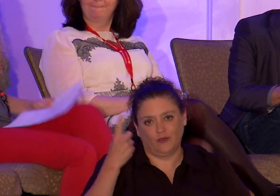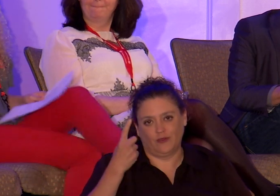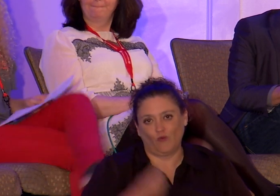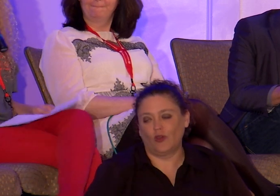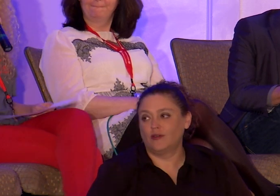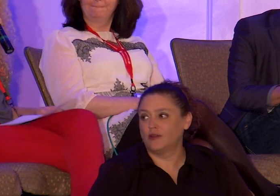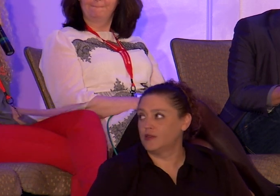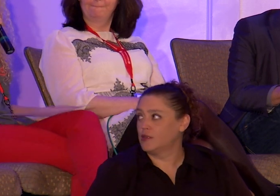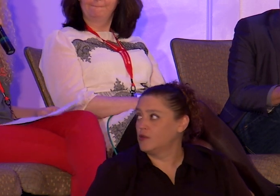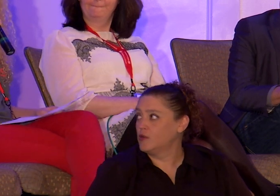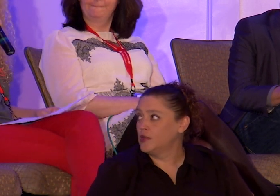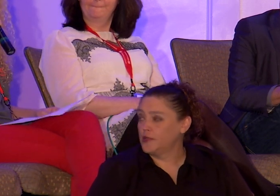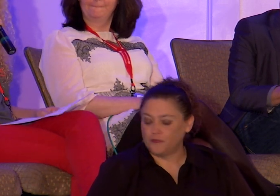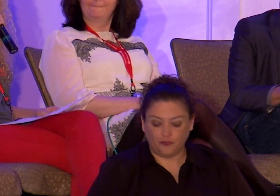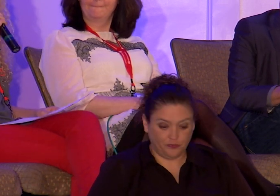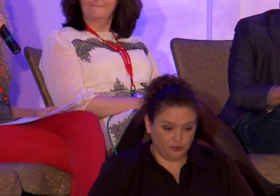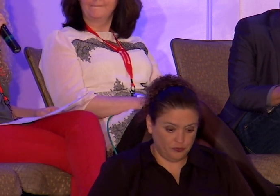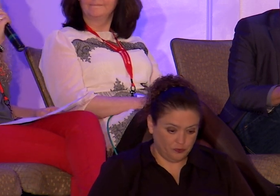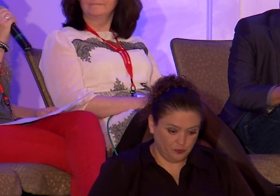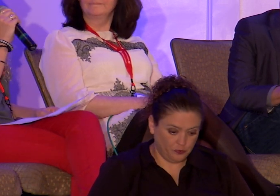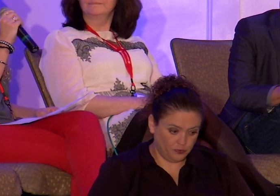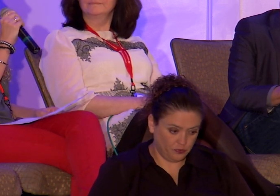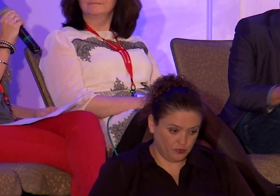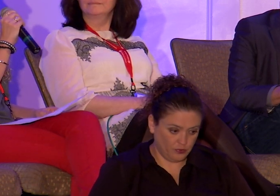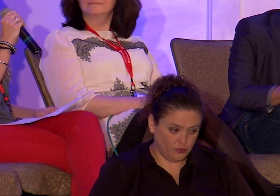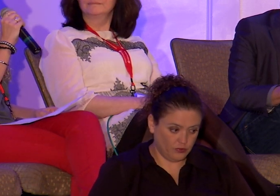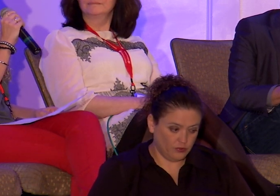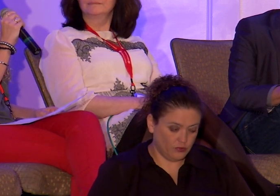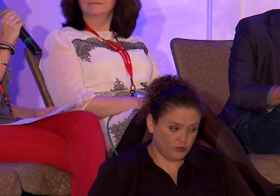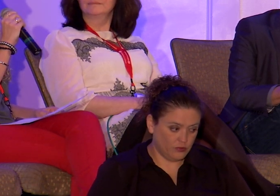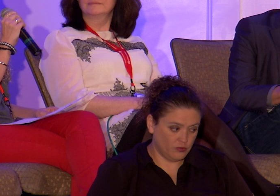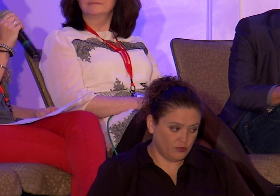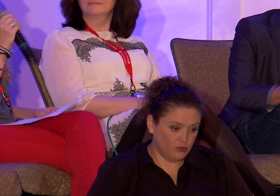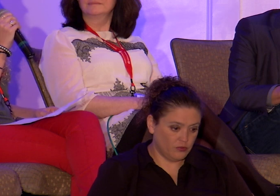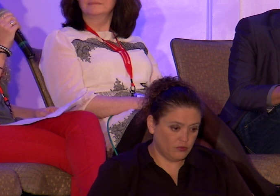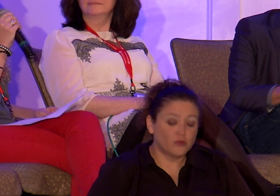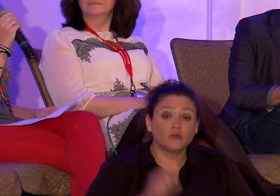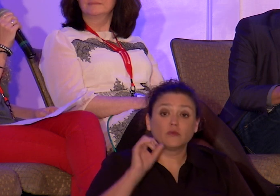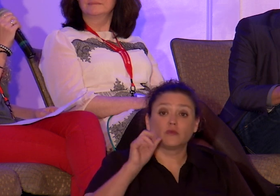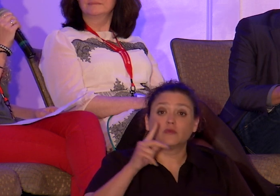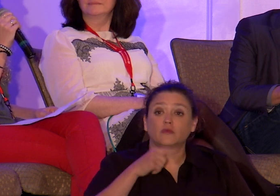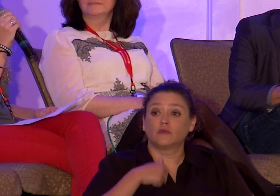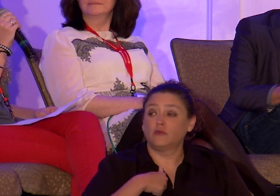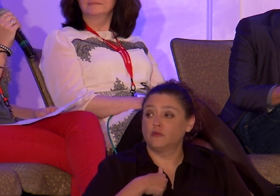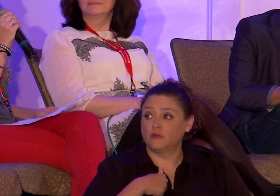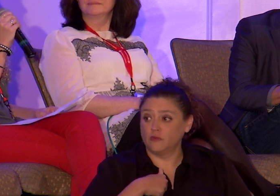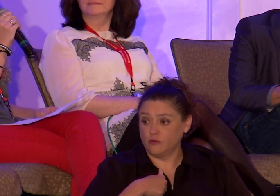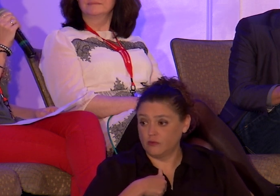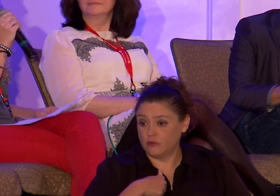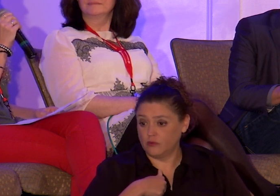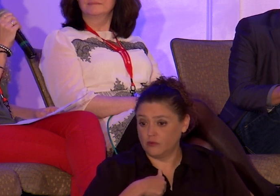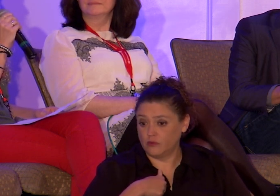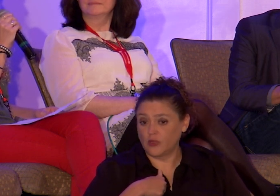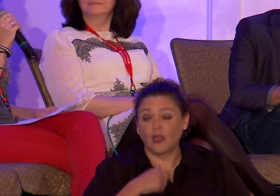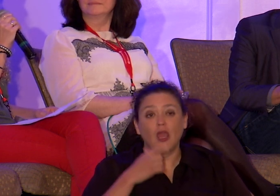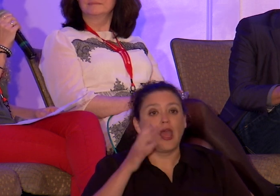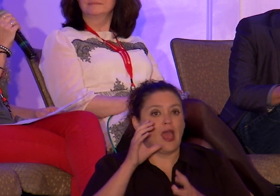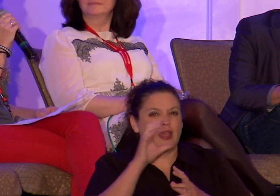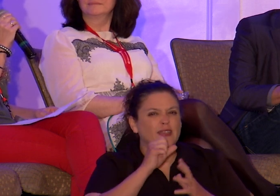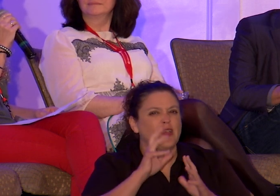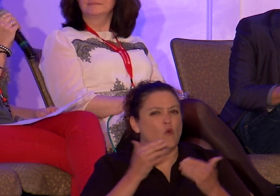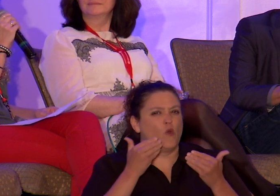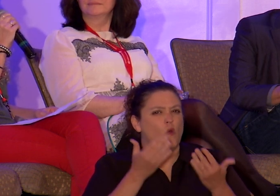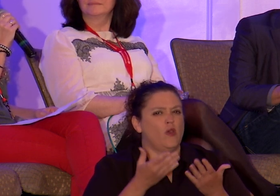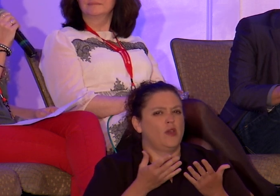So I guess I'm gonna shut up now, because I'm not very good at this. I am expecting some questions,